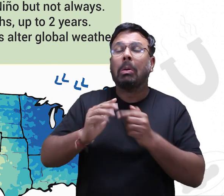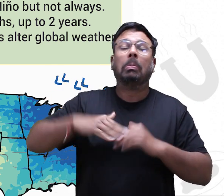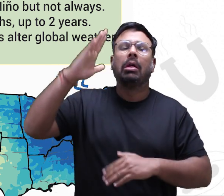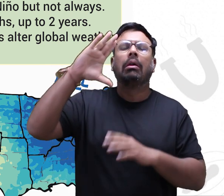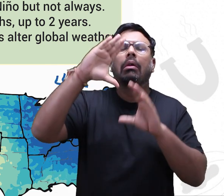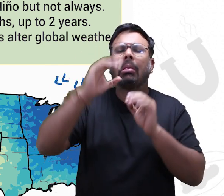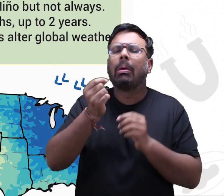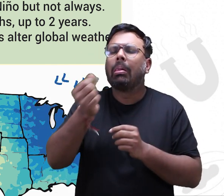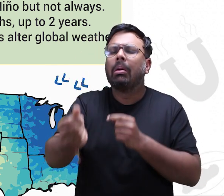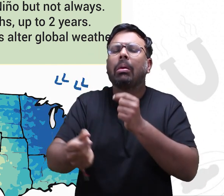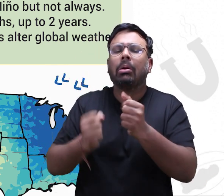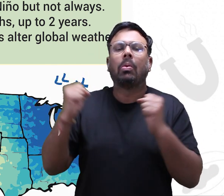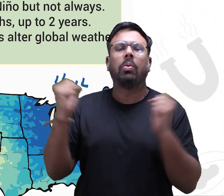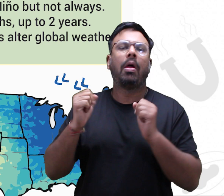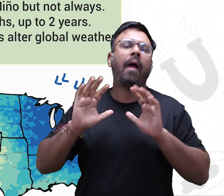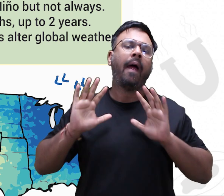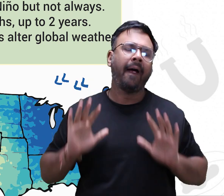occurs less frequently.